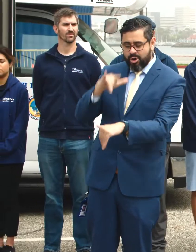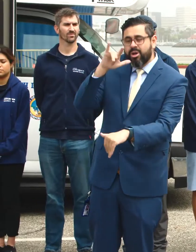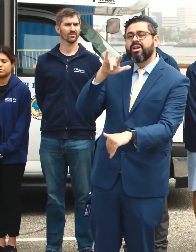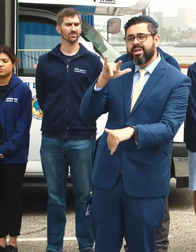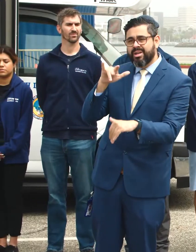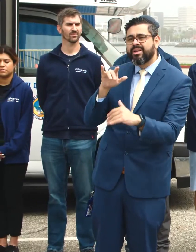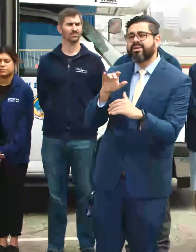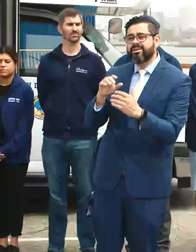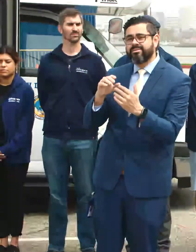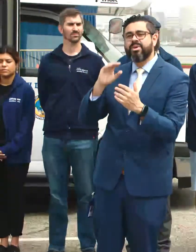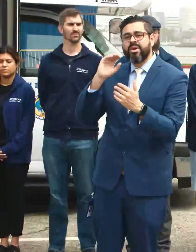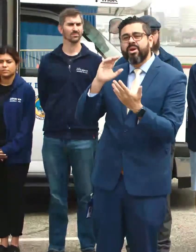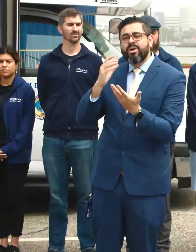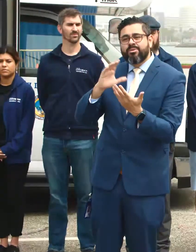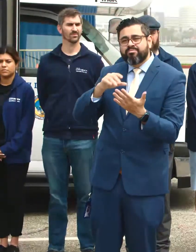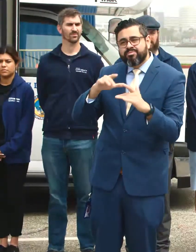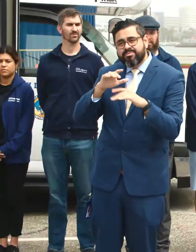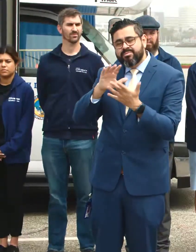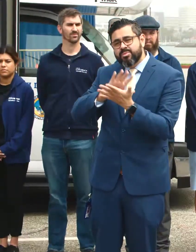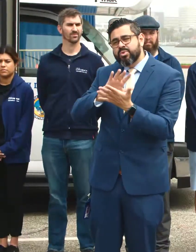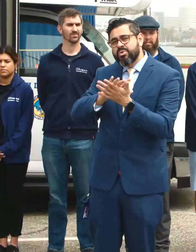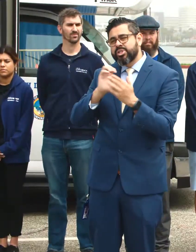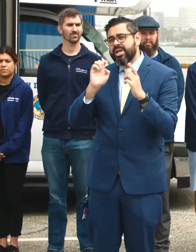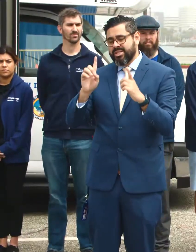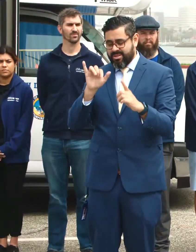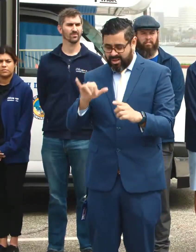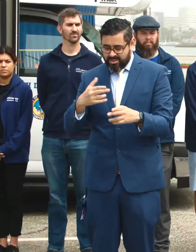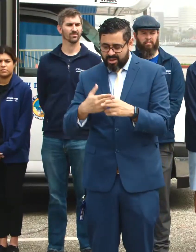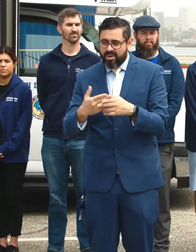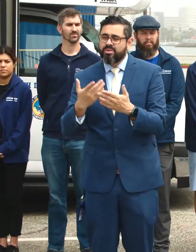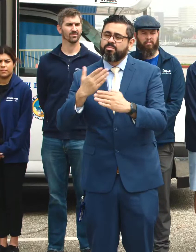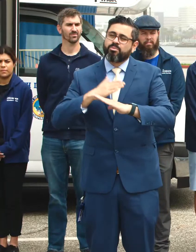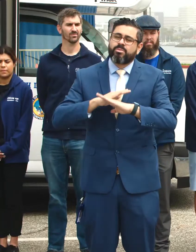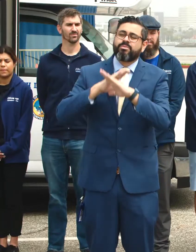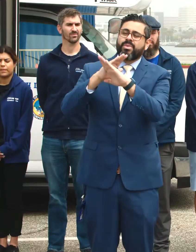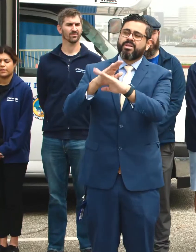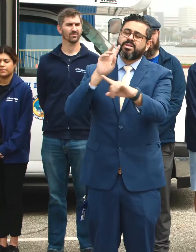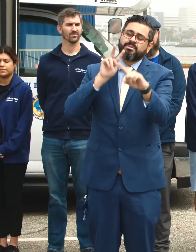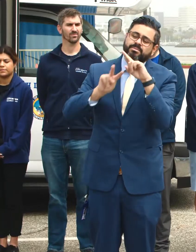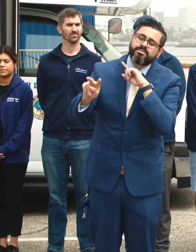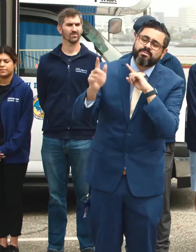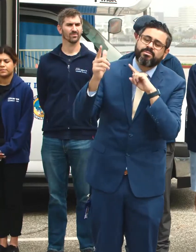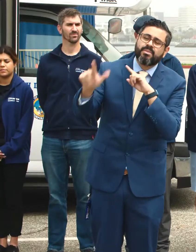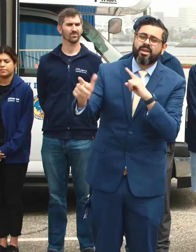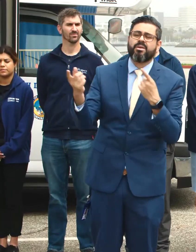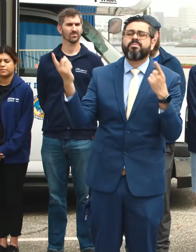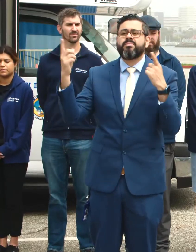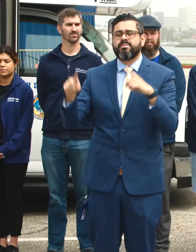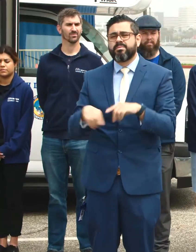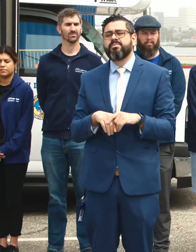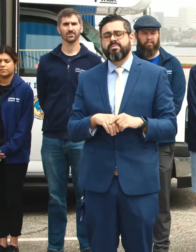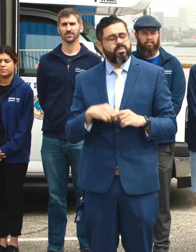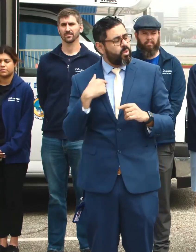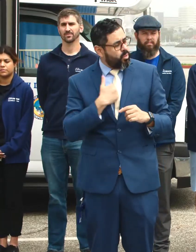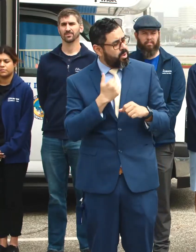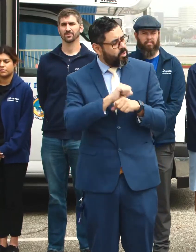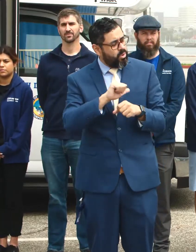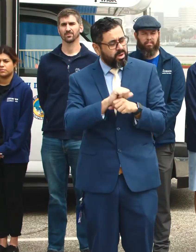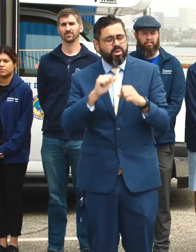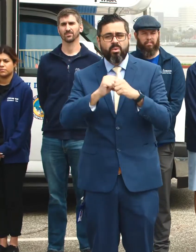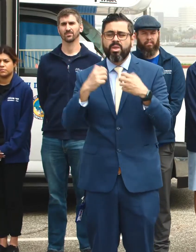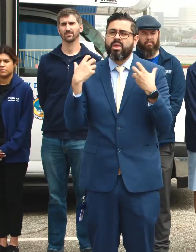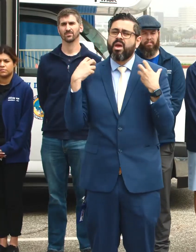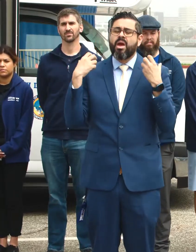enter kindergarten prepared to learn, that is also homeless prevention. We are doing all of these things in our work in the health